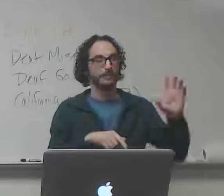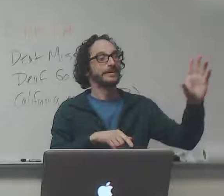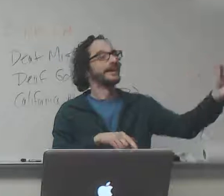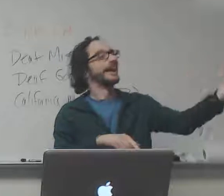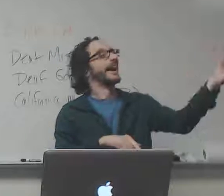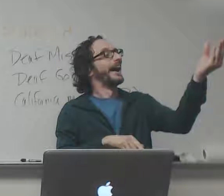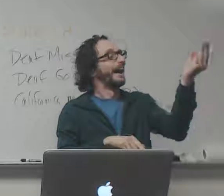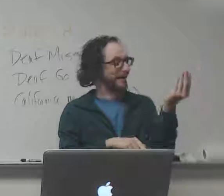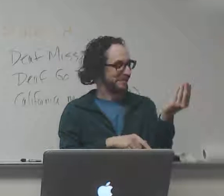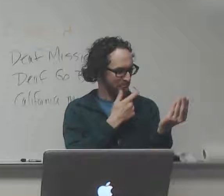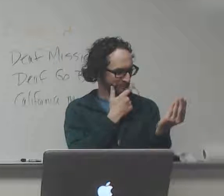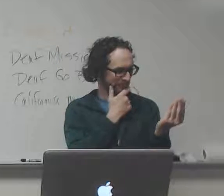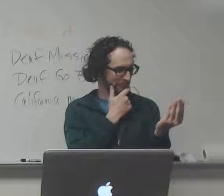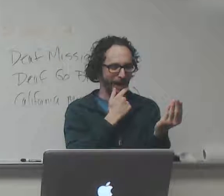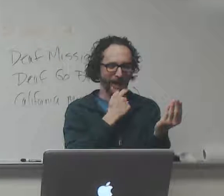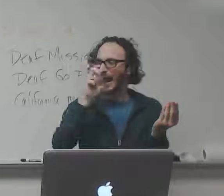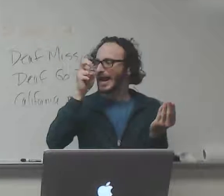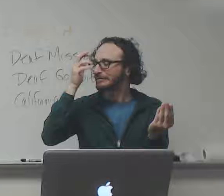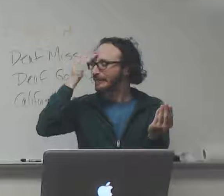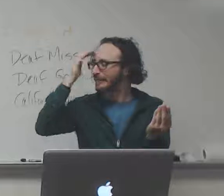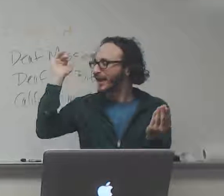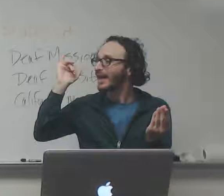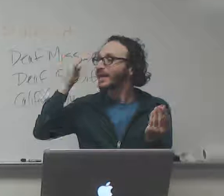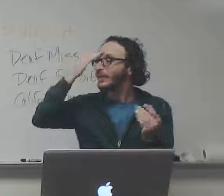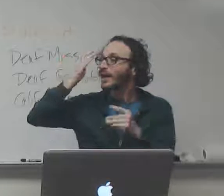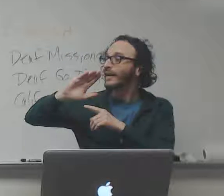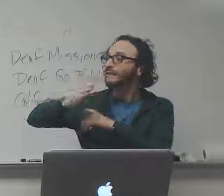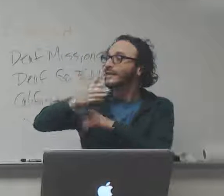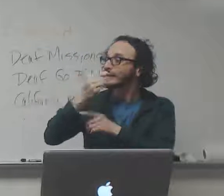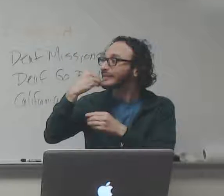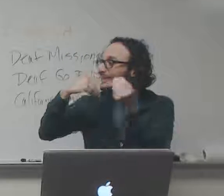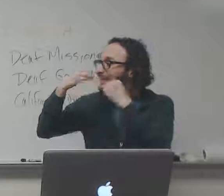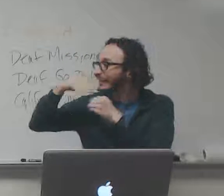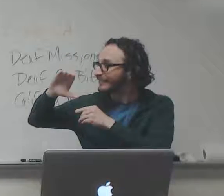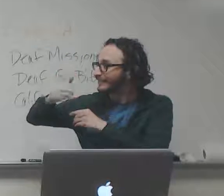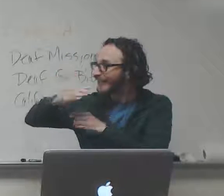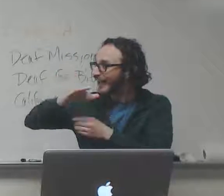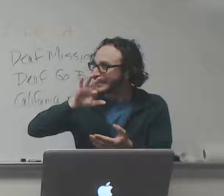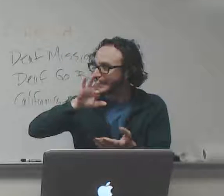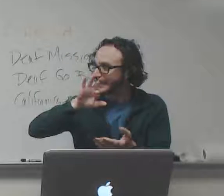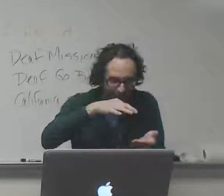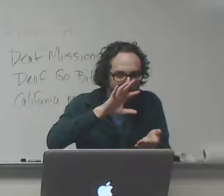There's a lot of emphasis. But I will have a question. Now, when you share,